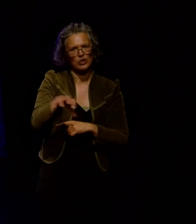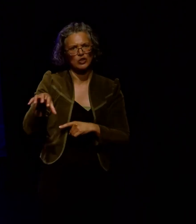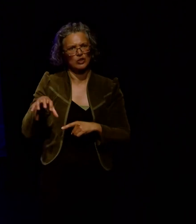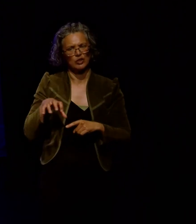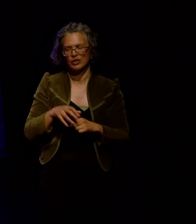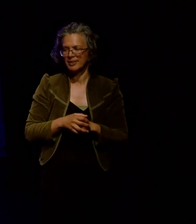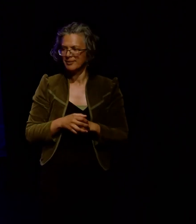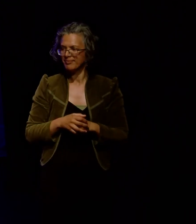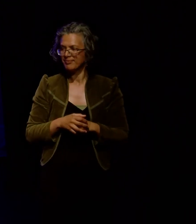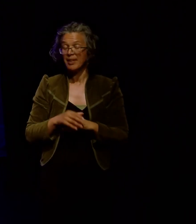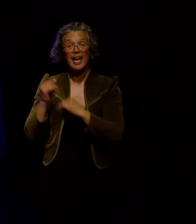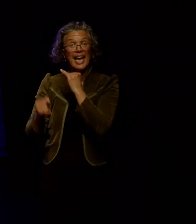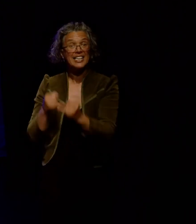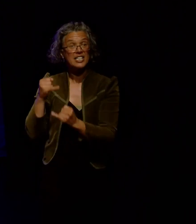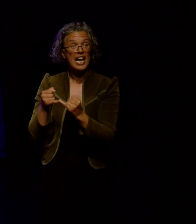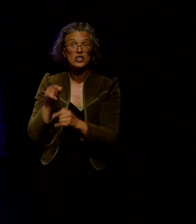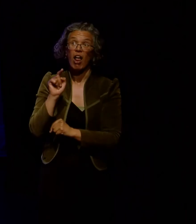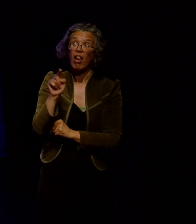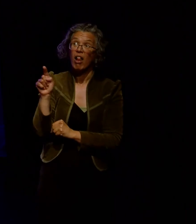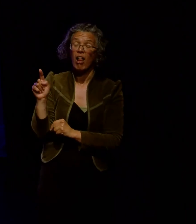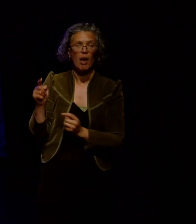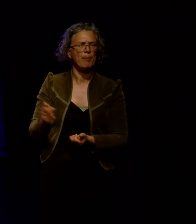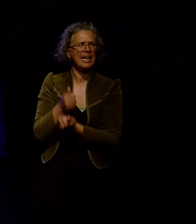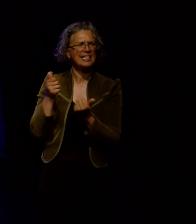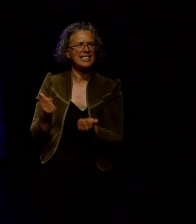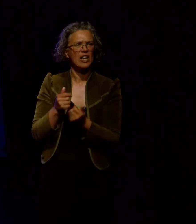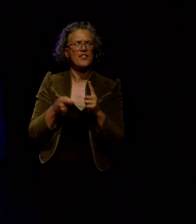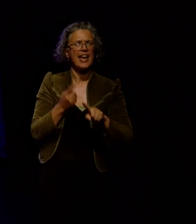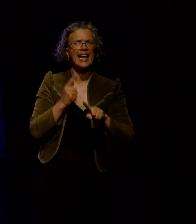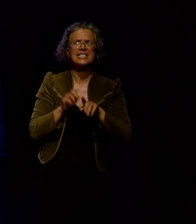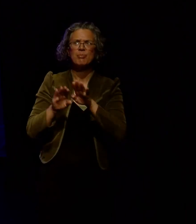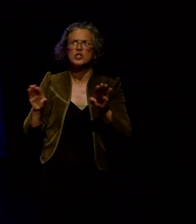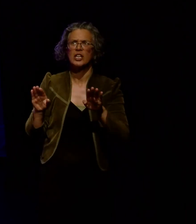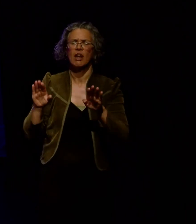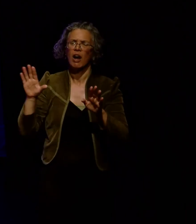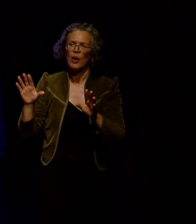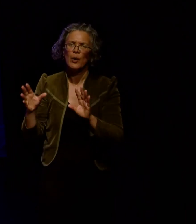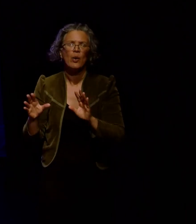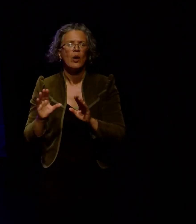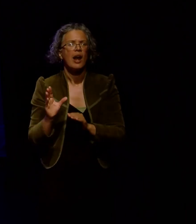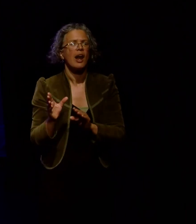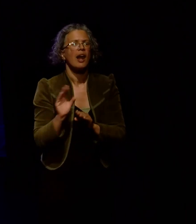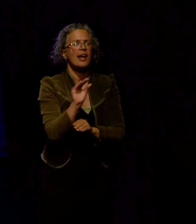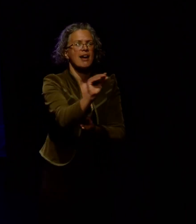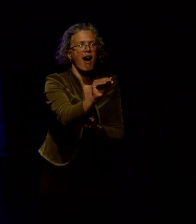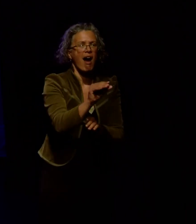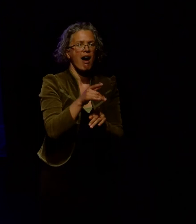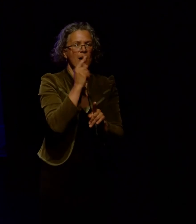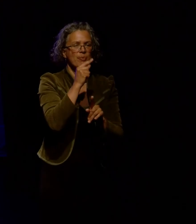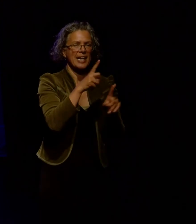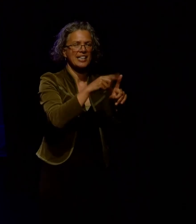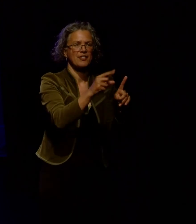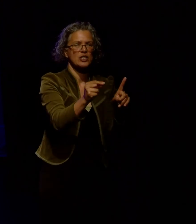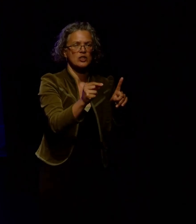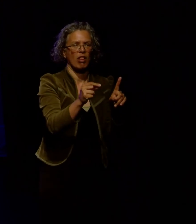Internationally, there are endless examples of the exhibition becoming digital and being shared, such as London's Science Museum delivering their touring exhibitions digitally